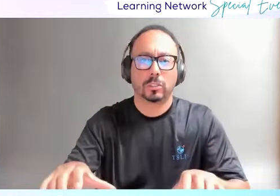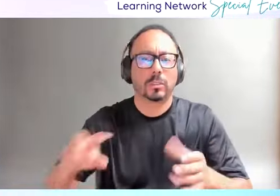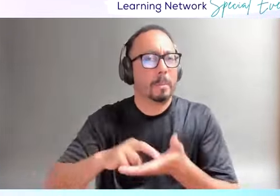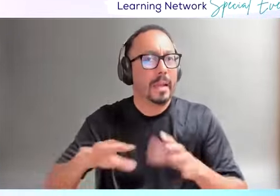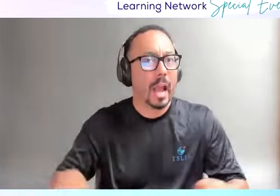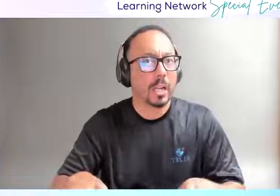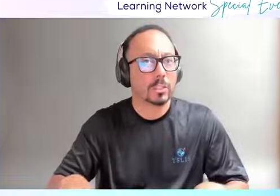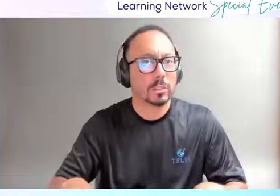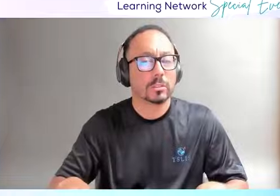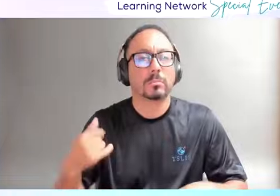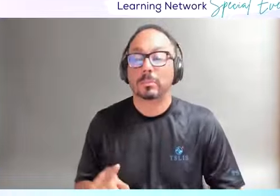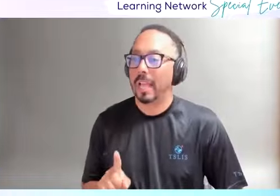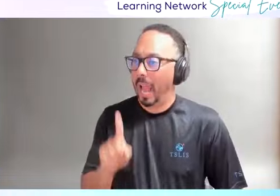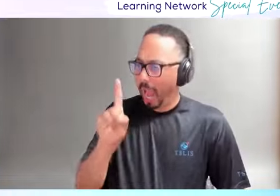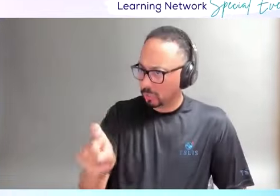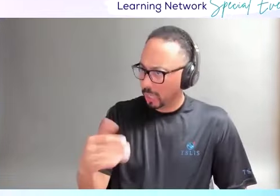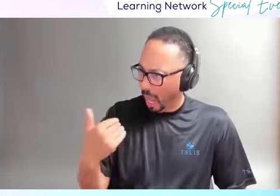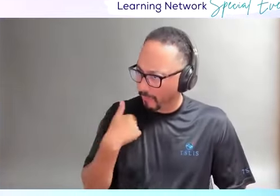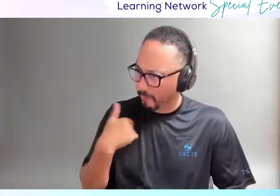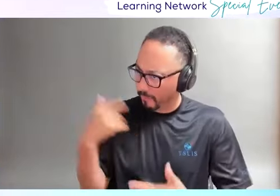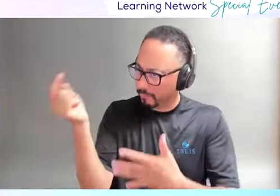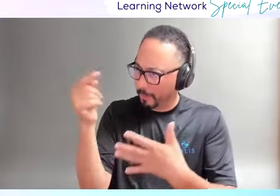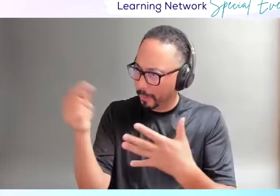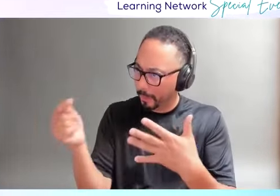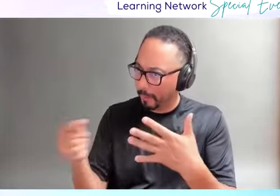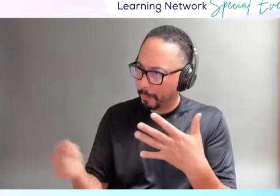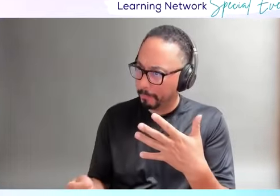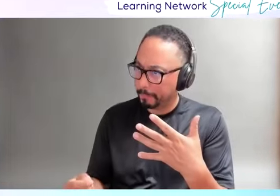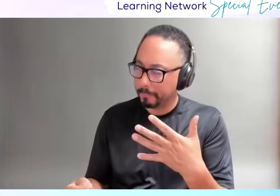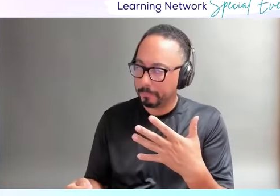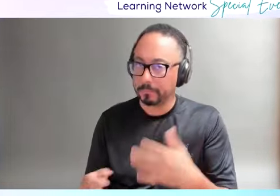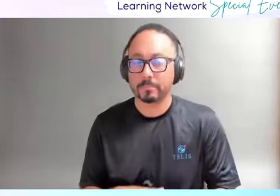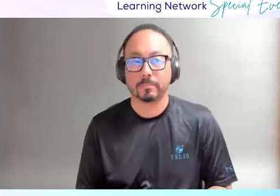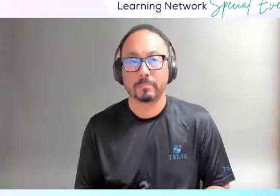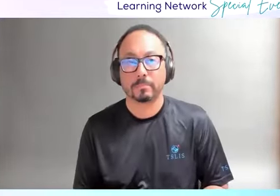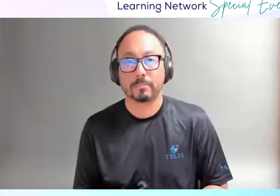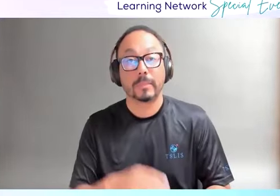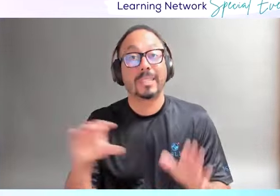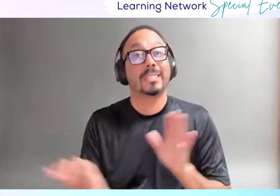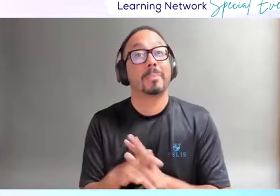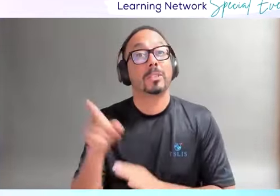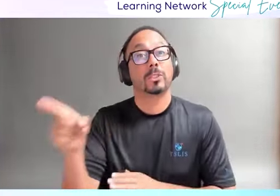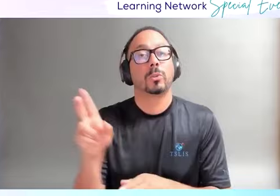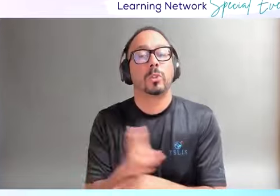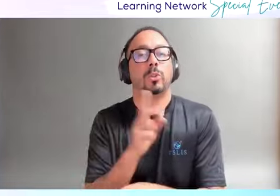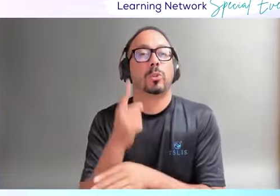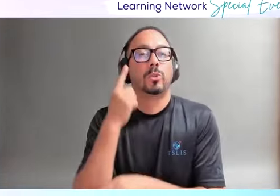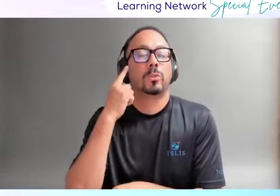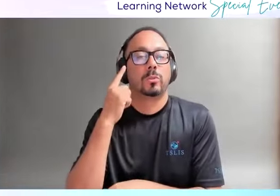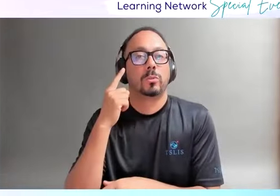these overlaps. This is a very simple diagram we use at the Center of Excellence for Women's Health,